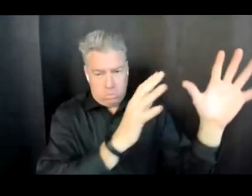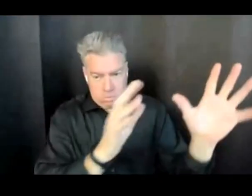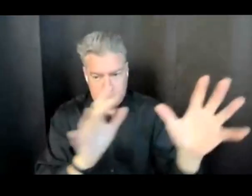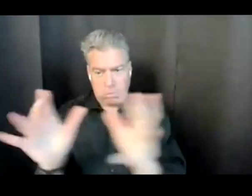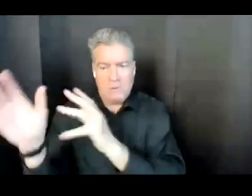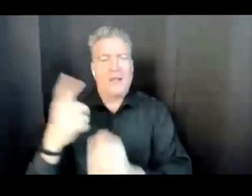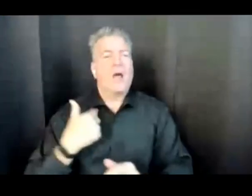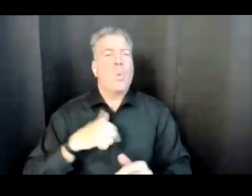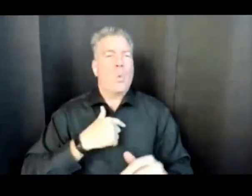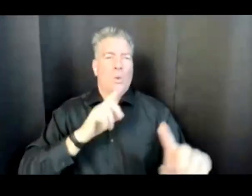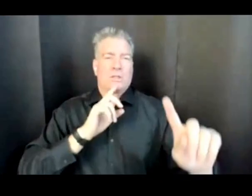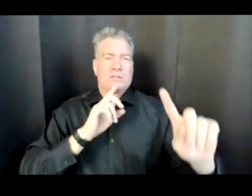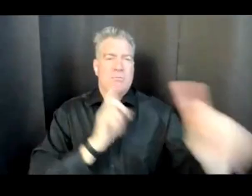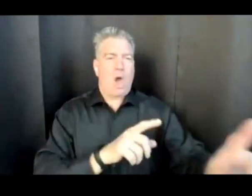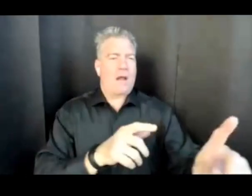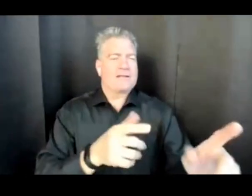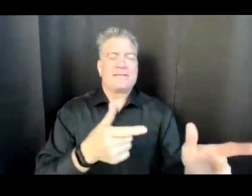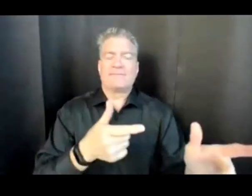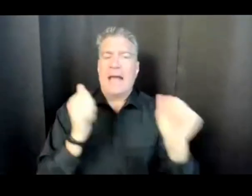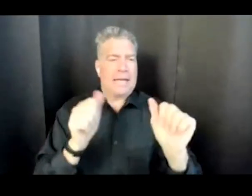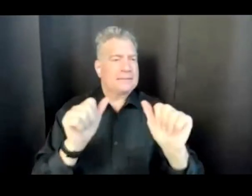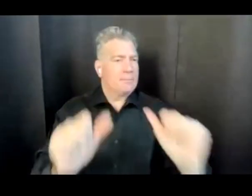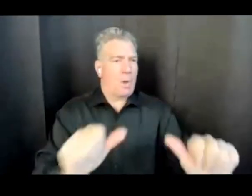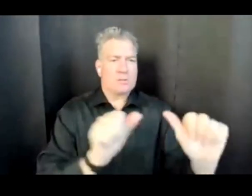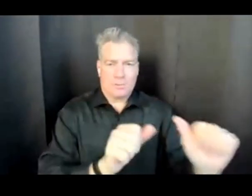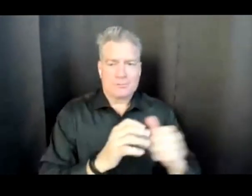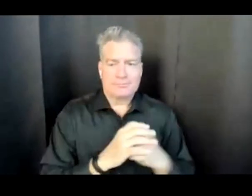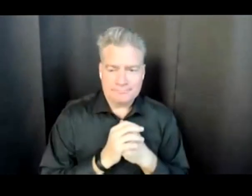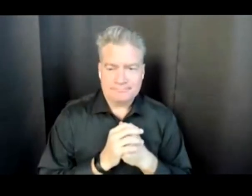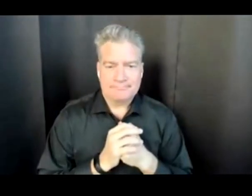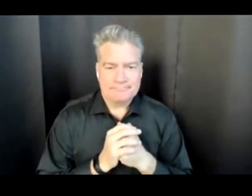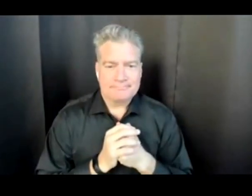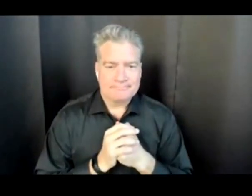as quickly and as effectively as we can.